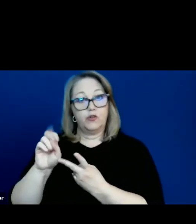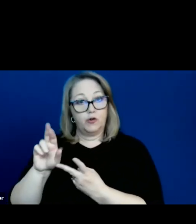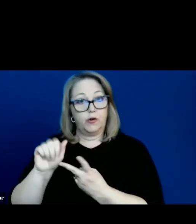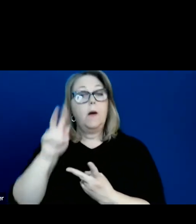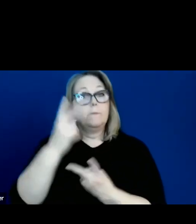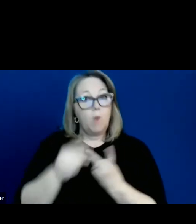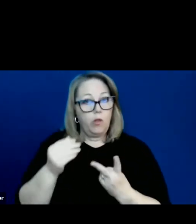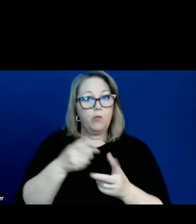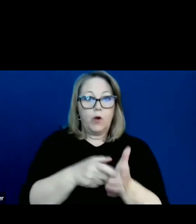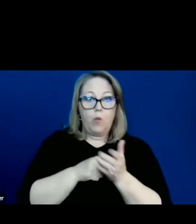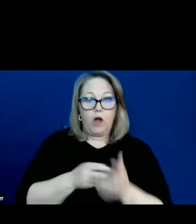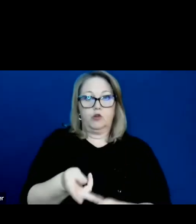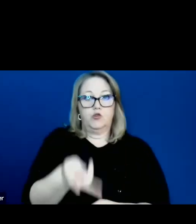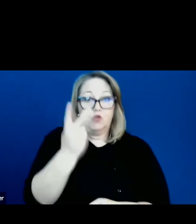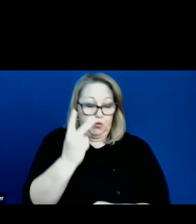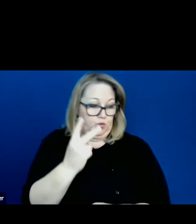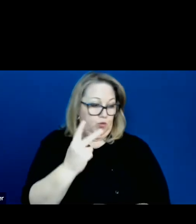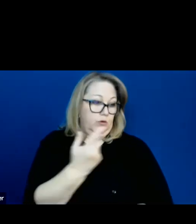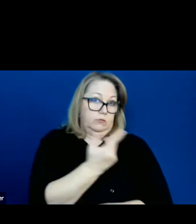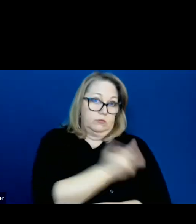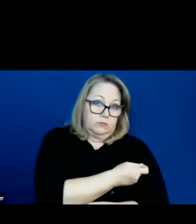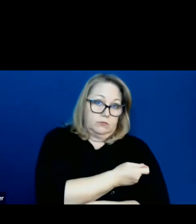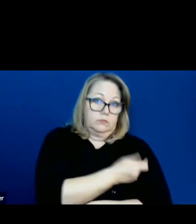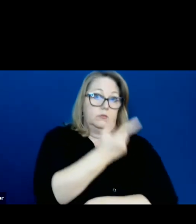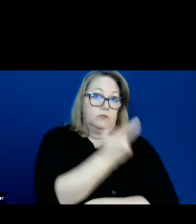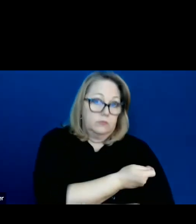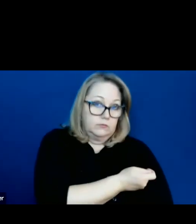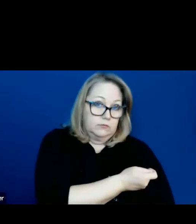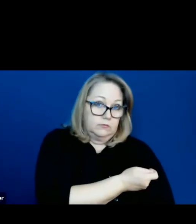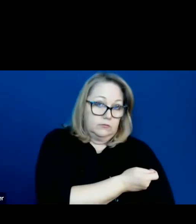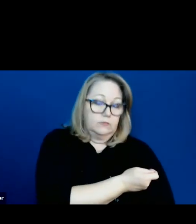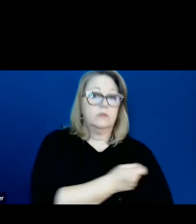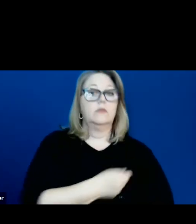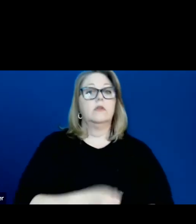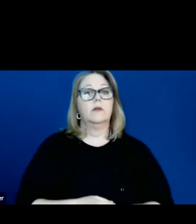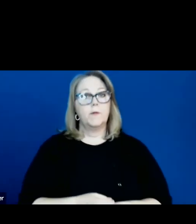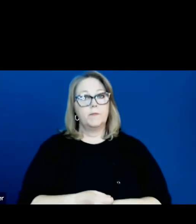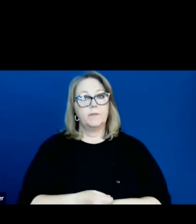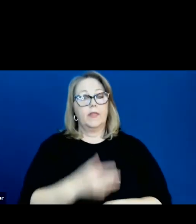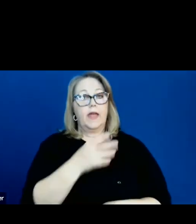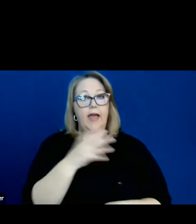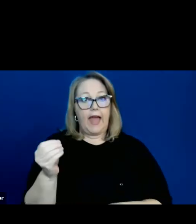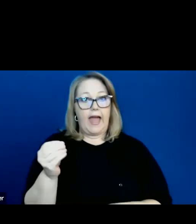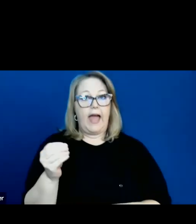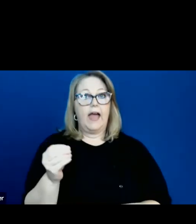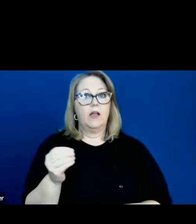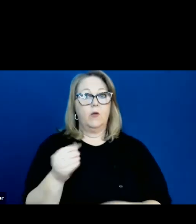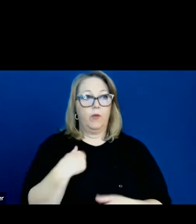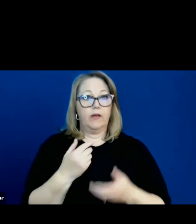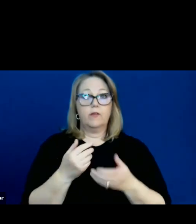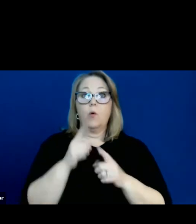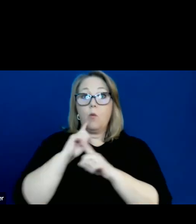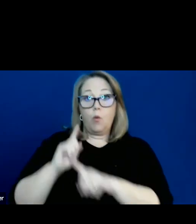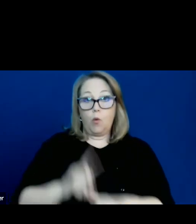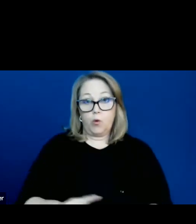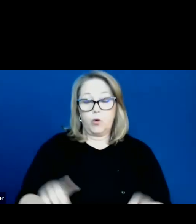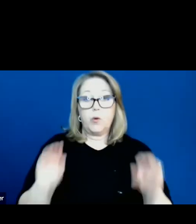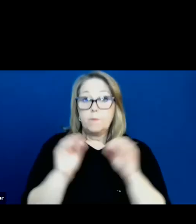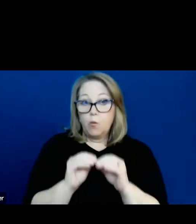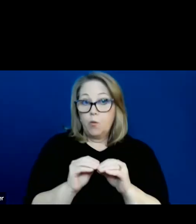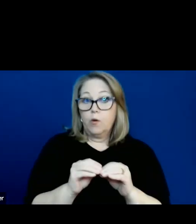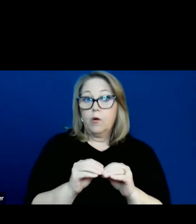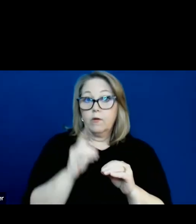This week, we ordered the second dose of the vaccine to be delivered next week and administered to those who were the first to be